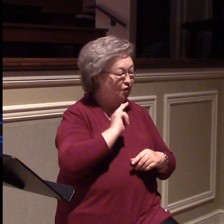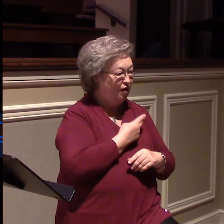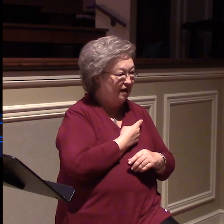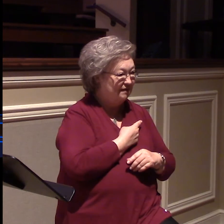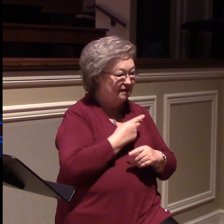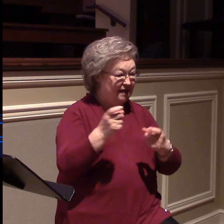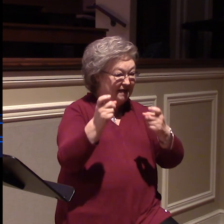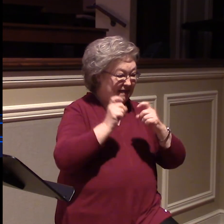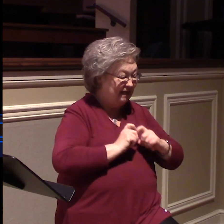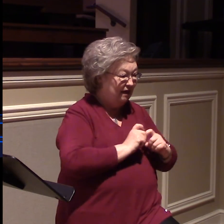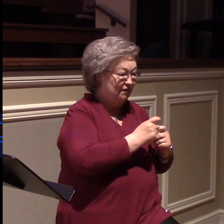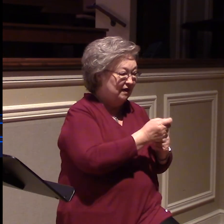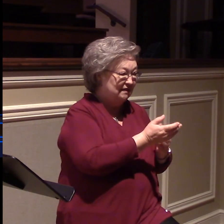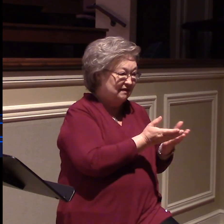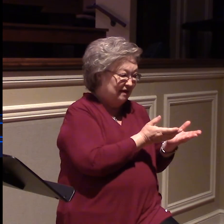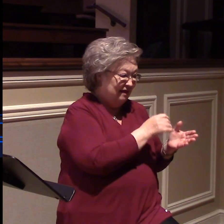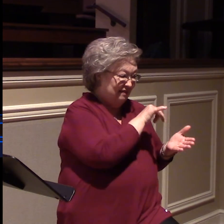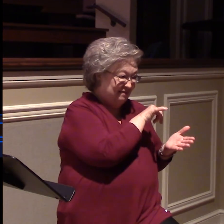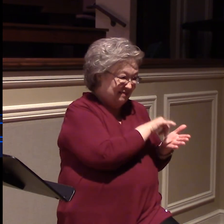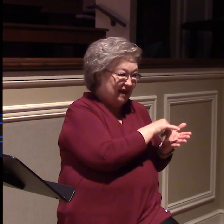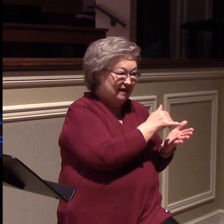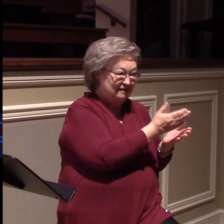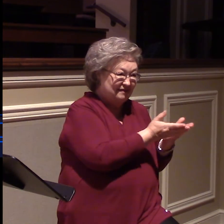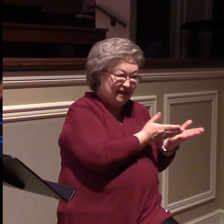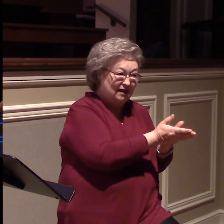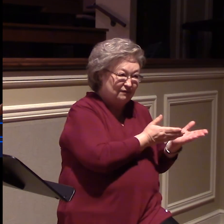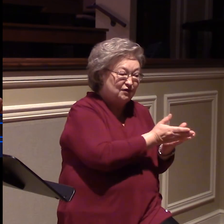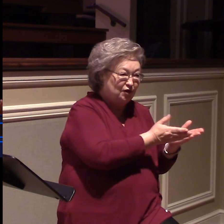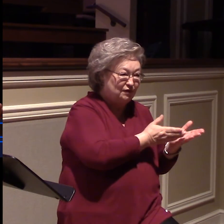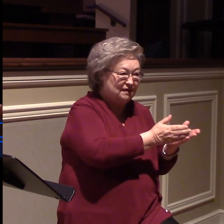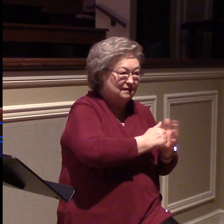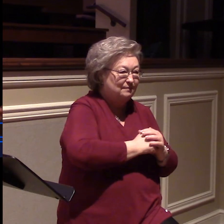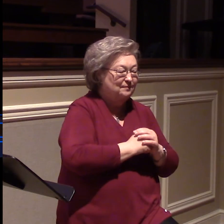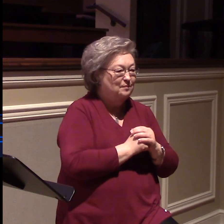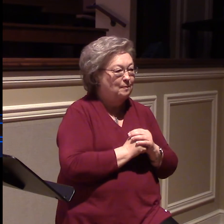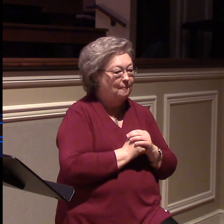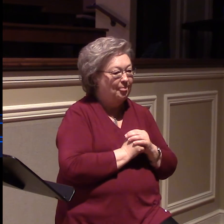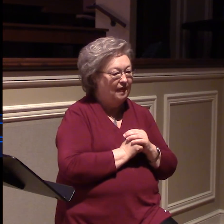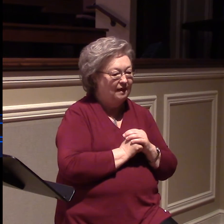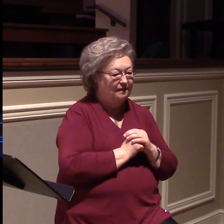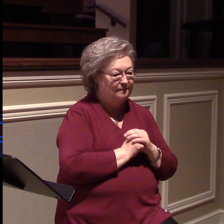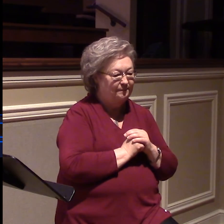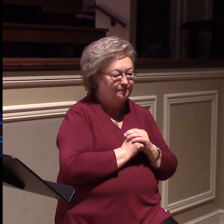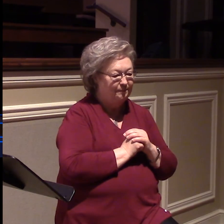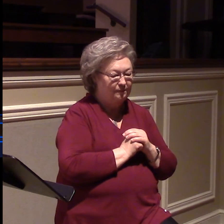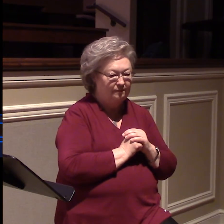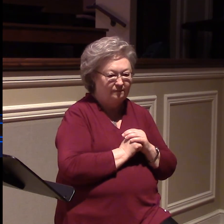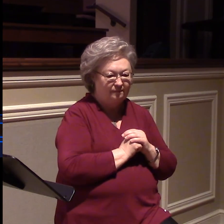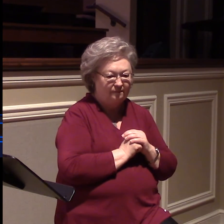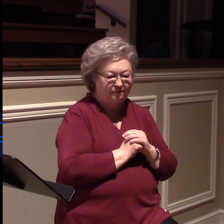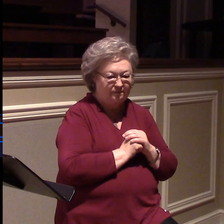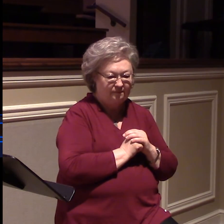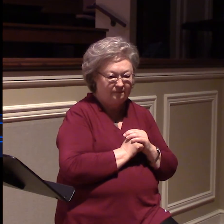service in the family. And so here again is what G.K. Chesterton says. I'm kind of on a G.K. Chesterton kick, so I would encourage you to grab some of his books. They're